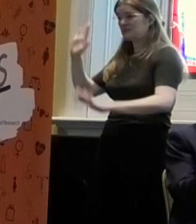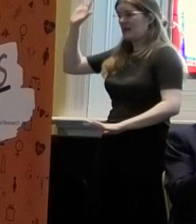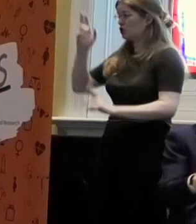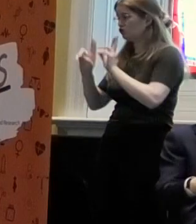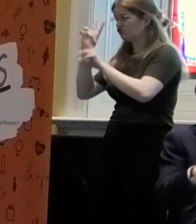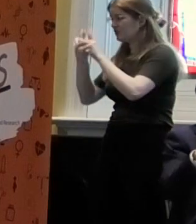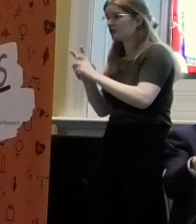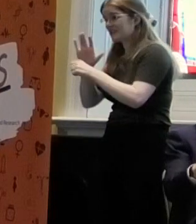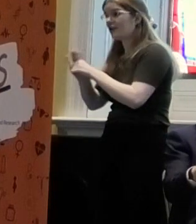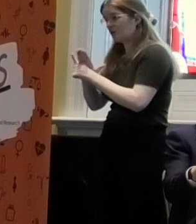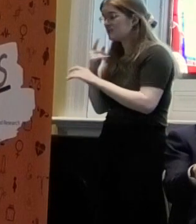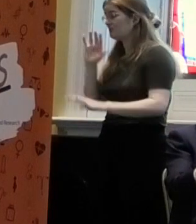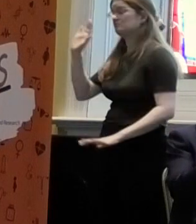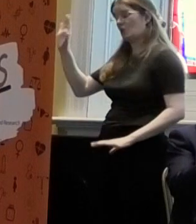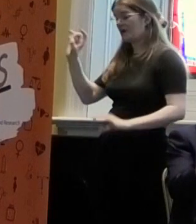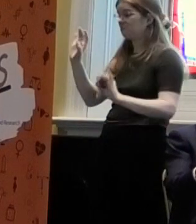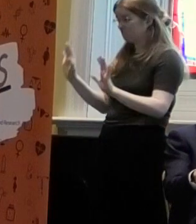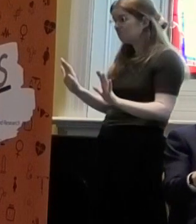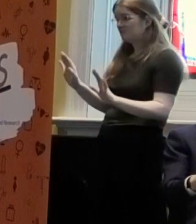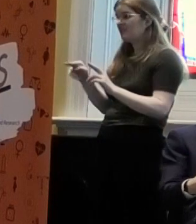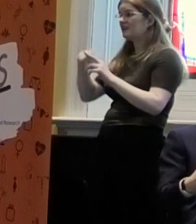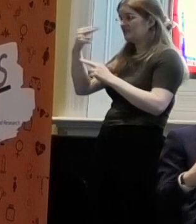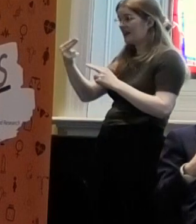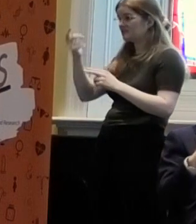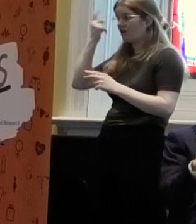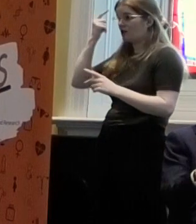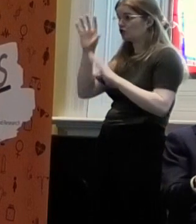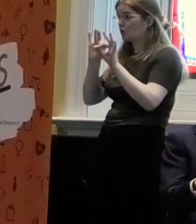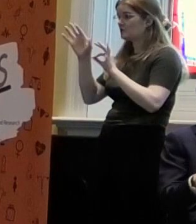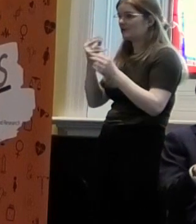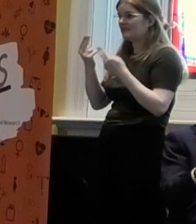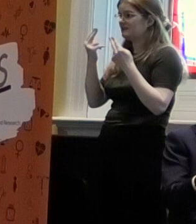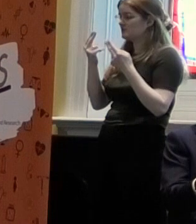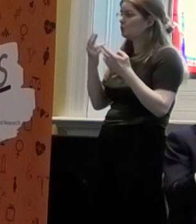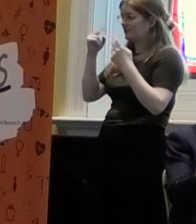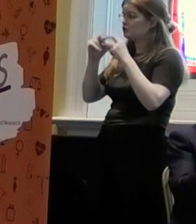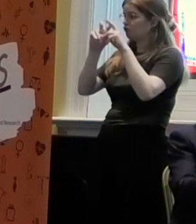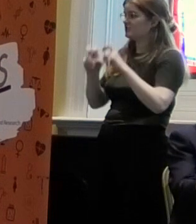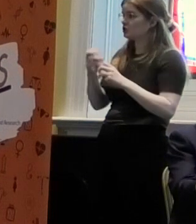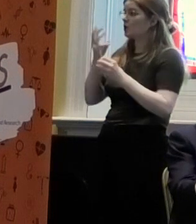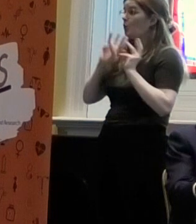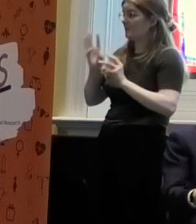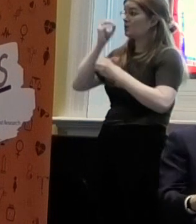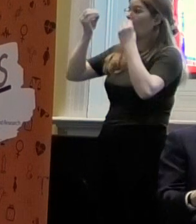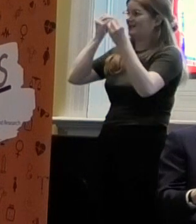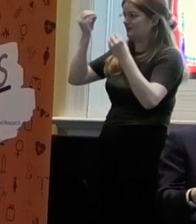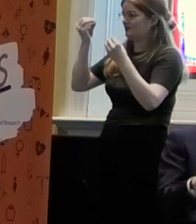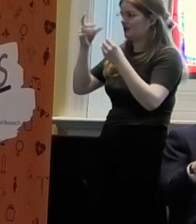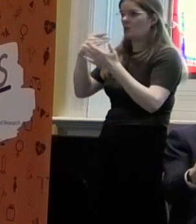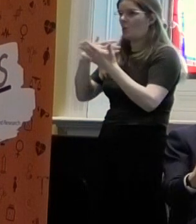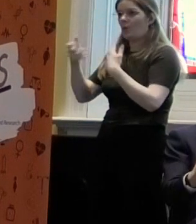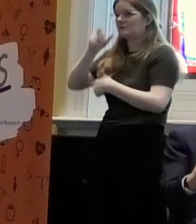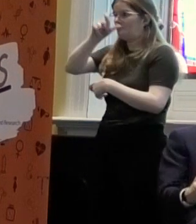you know what, the next logical choice study would be, let's survey and research women's opinions on what do